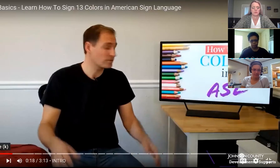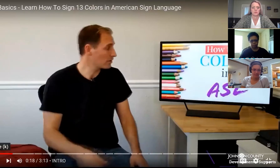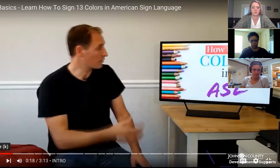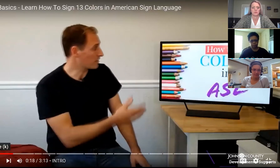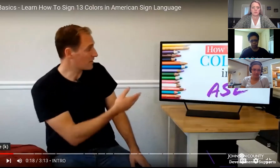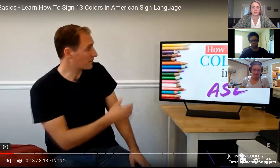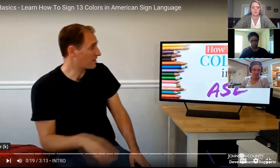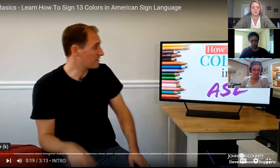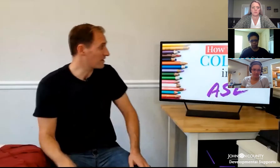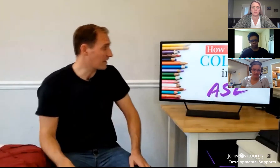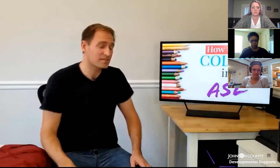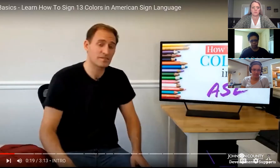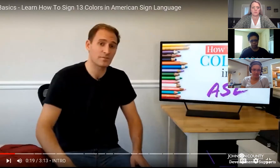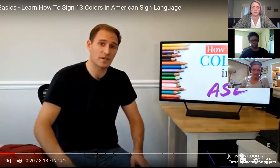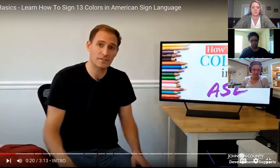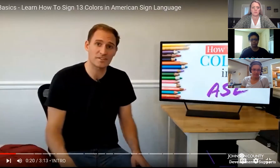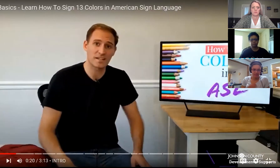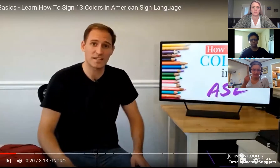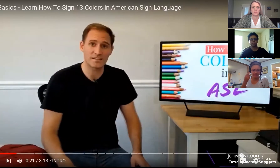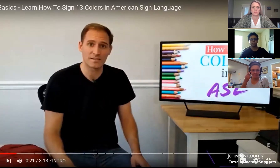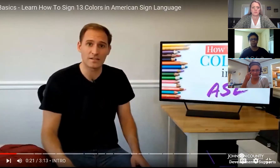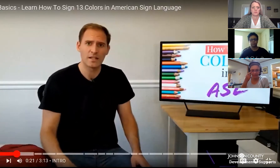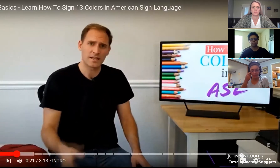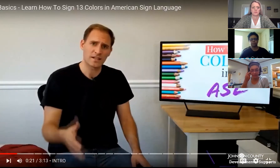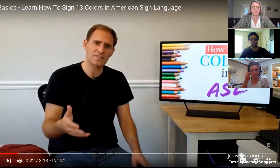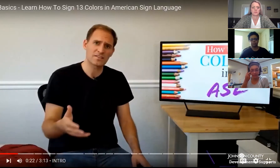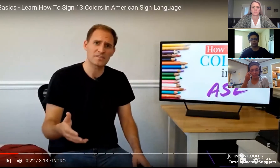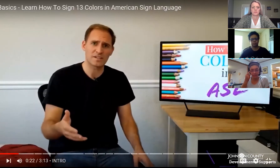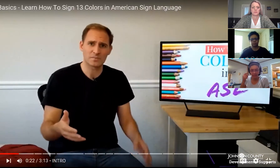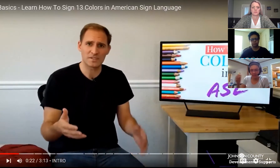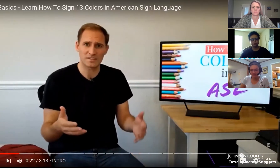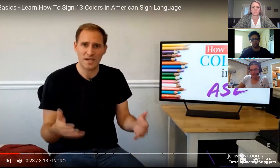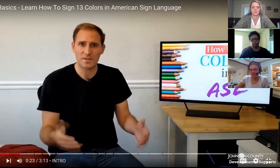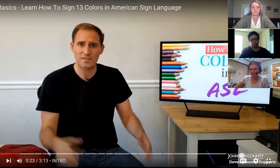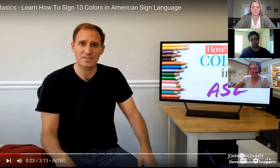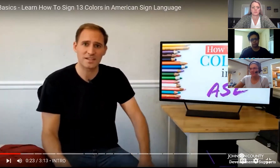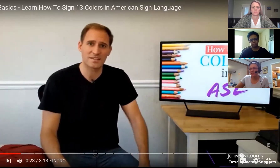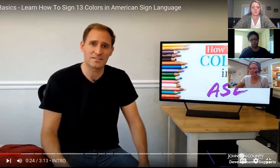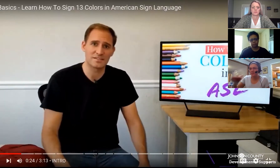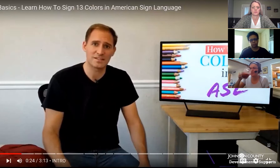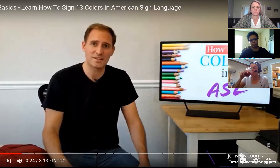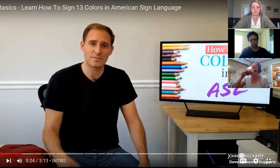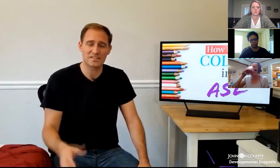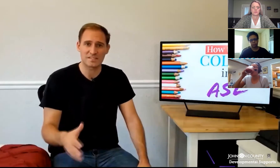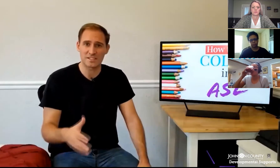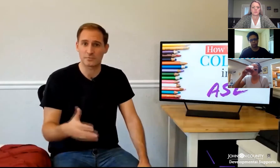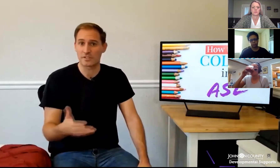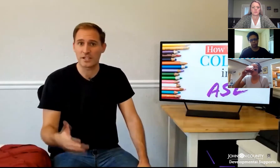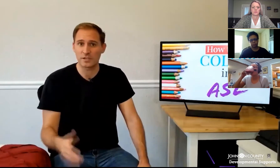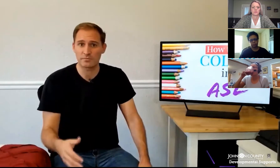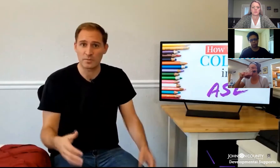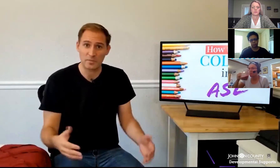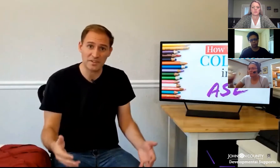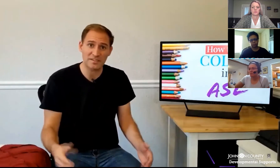So as I said before, we're going to be learning the signs to colors in ASL. And as always, please copy the signs as you see them. This is going to